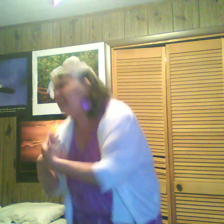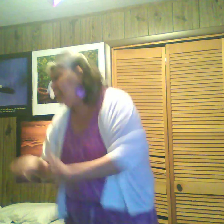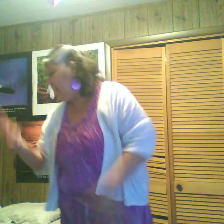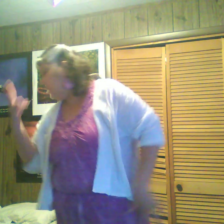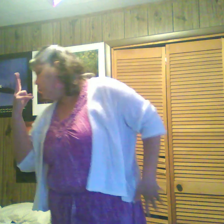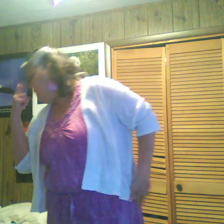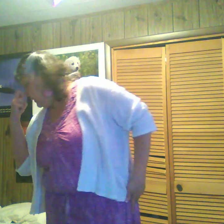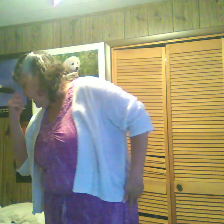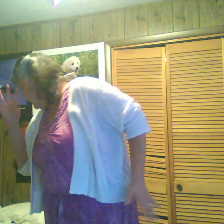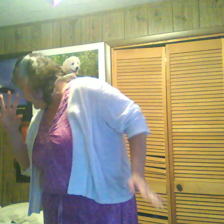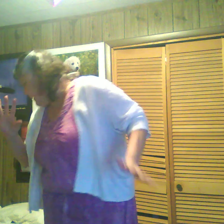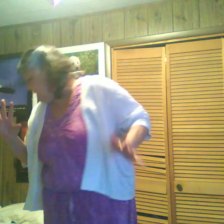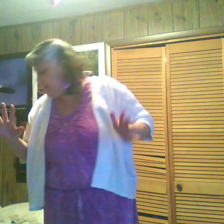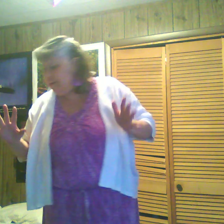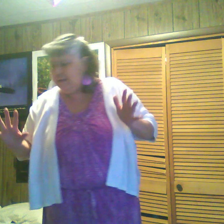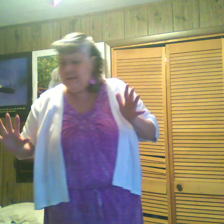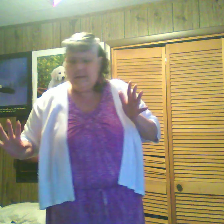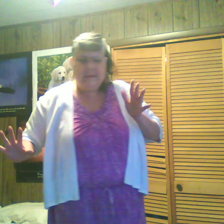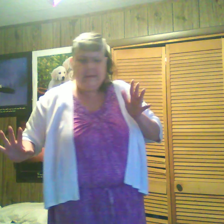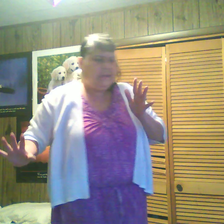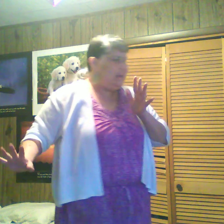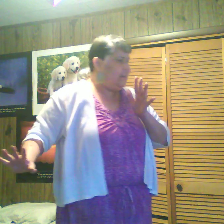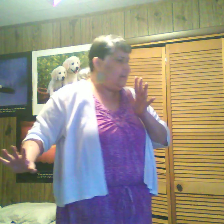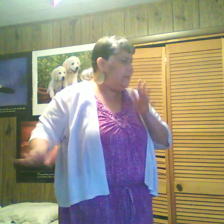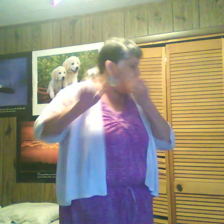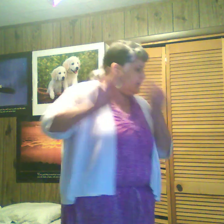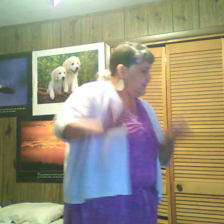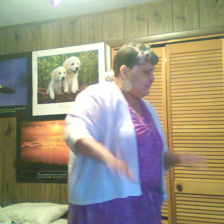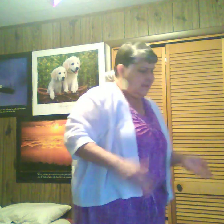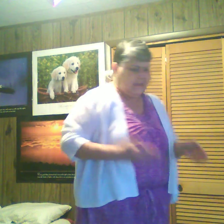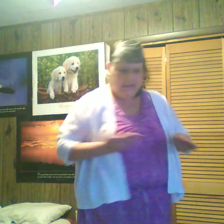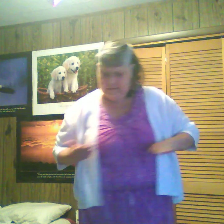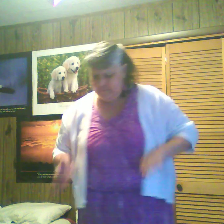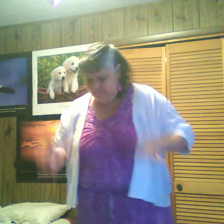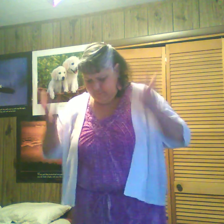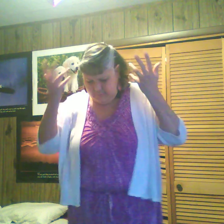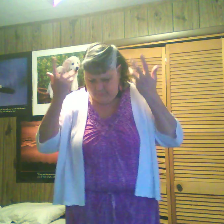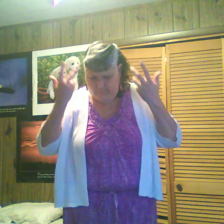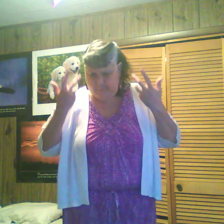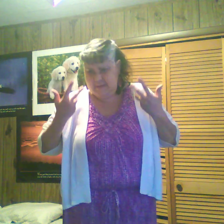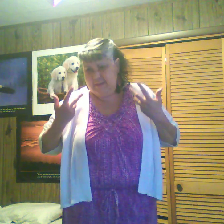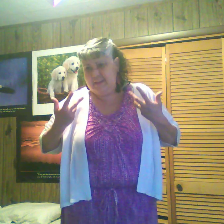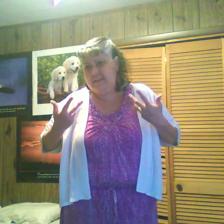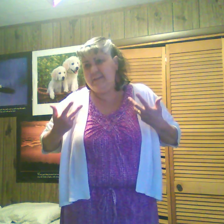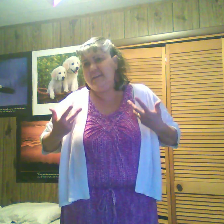blinded and heeding, dying for me,